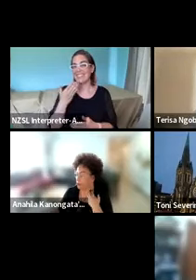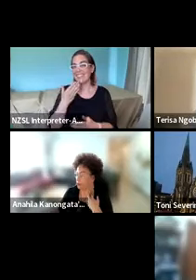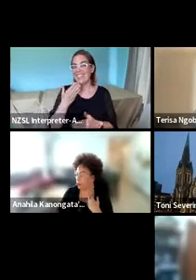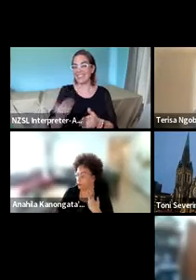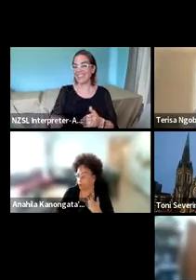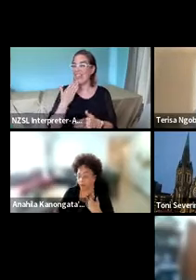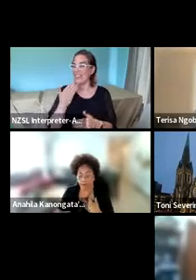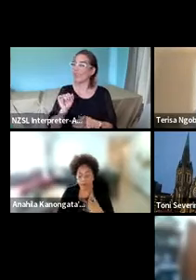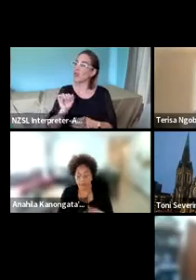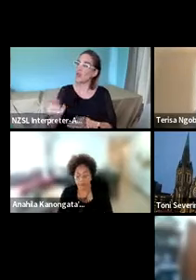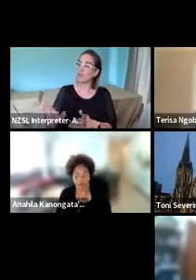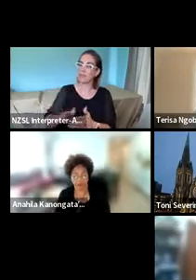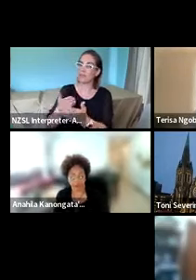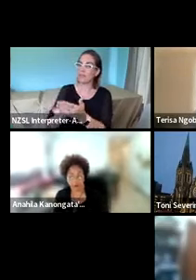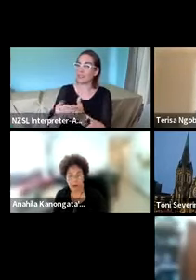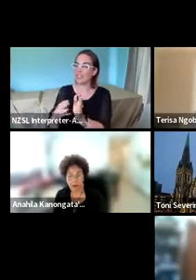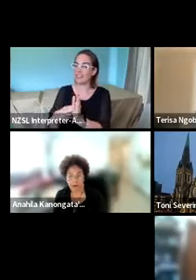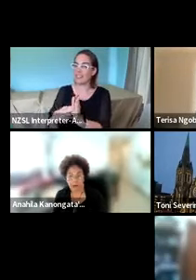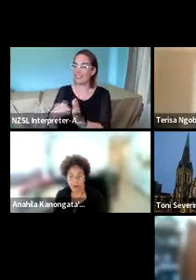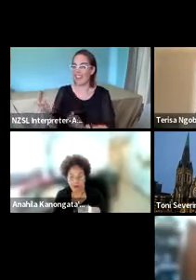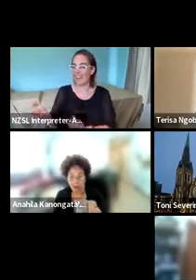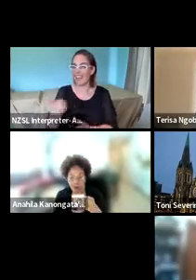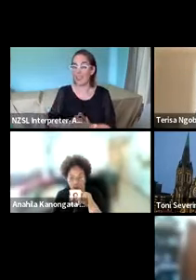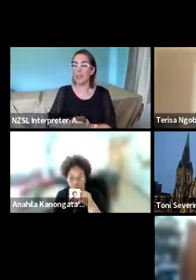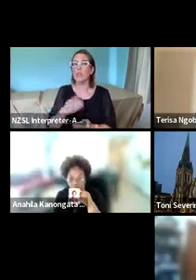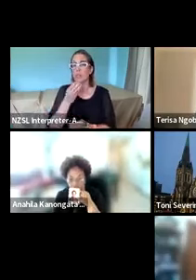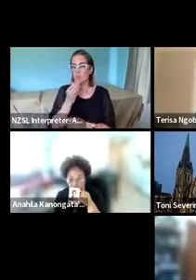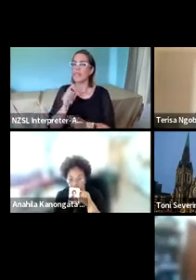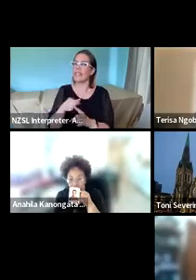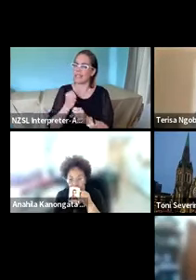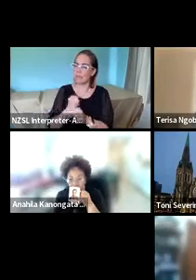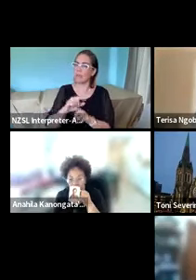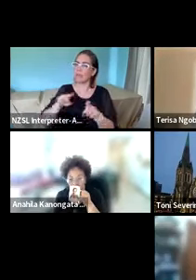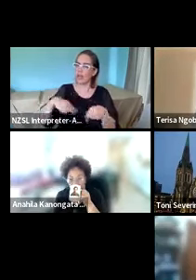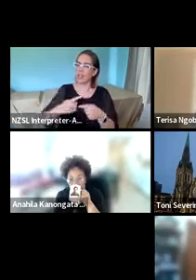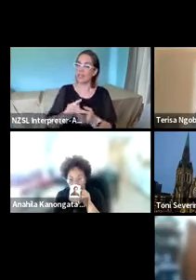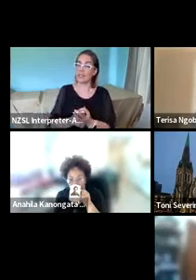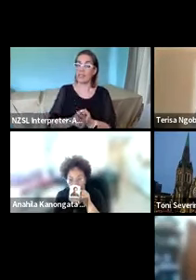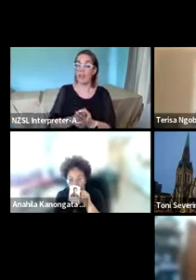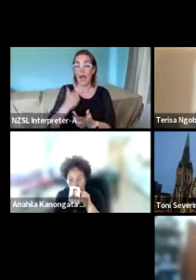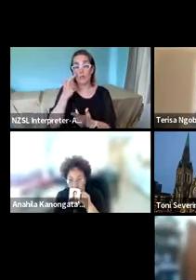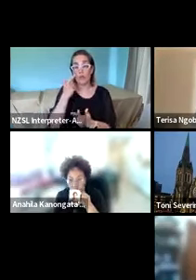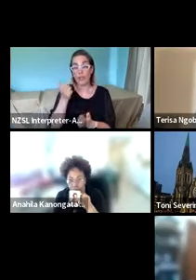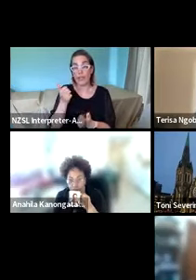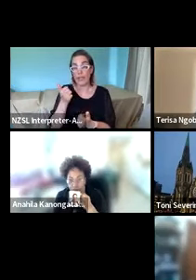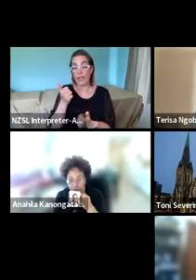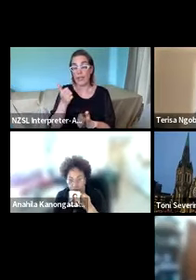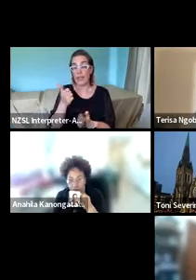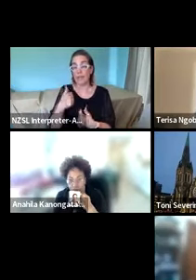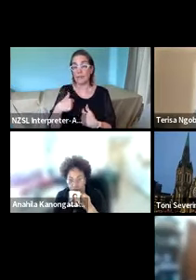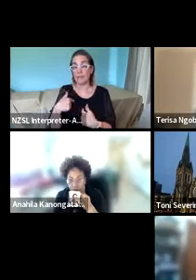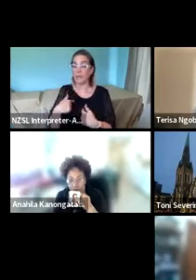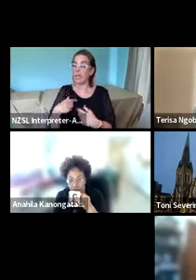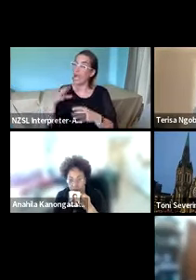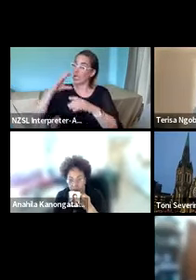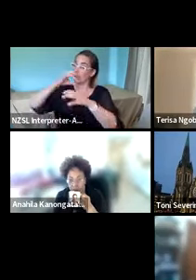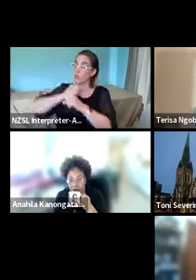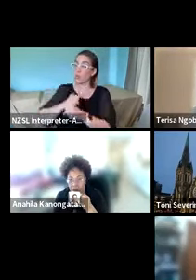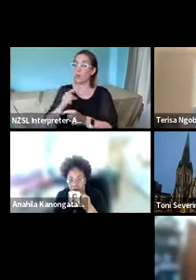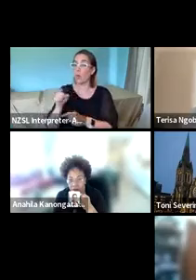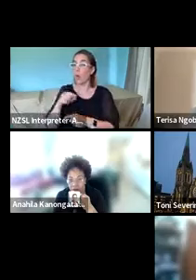really clear and great, useful examples for us. I'm just checking. I'm assuming that you would also